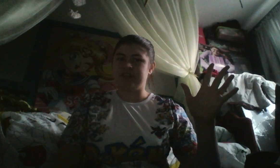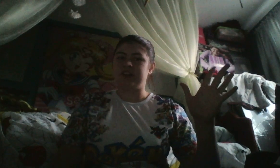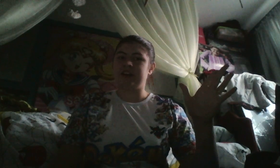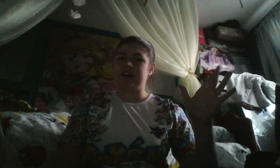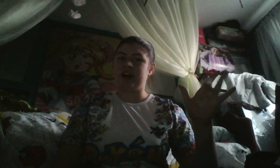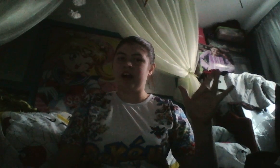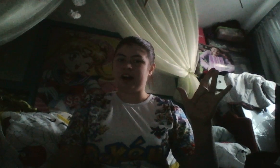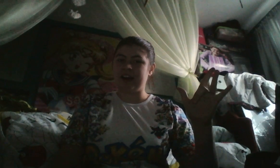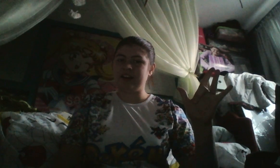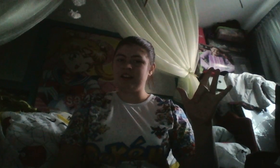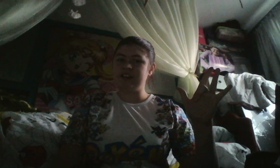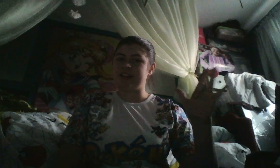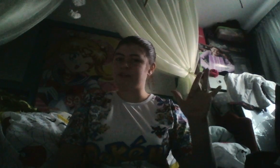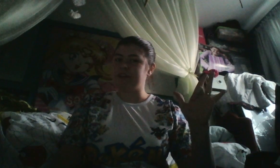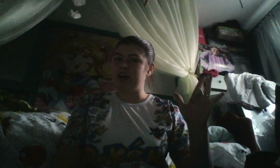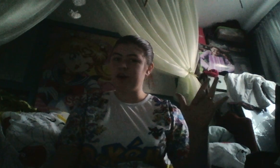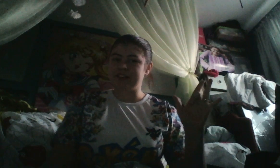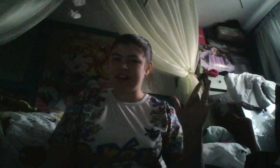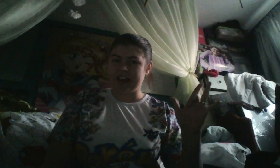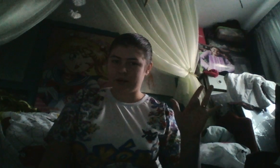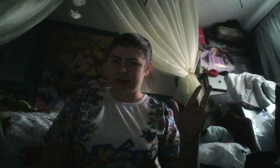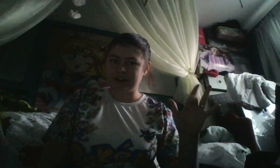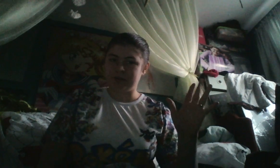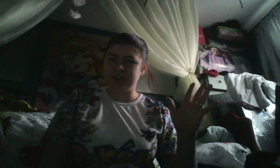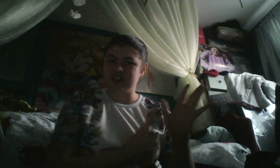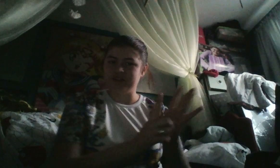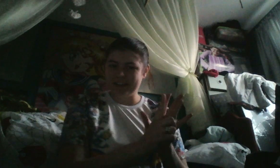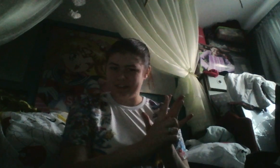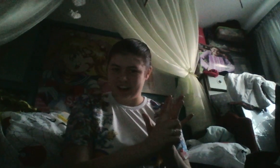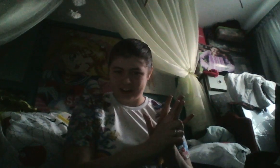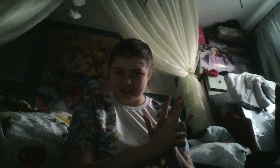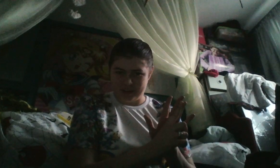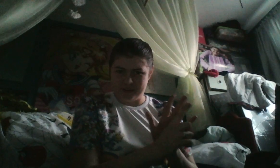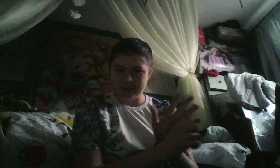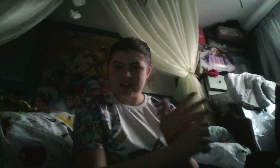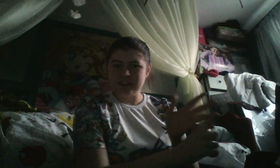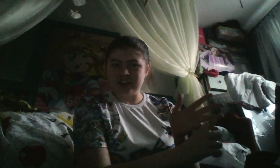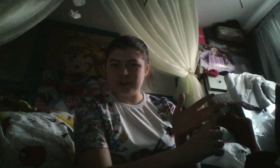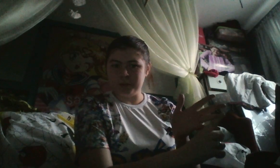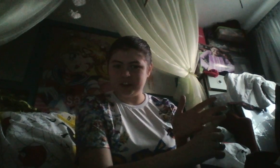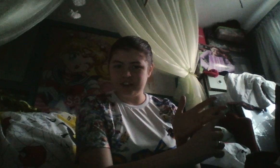done I, so that means O is the next one, which means it's your ring finger you use. So you just point to your